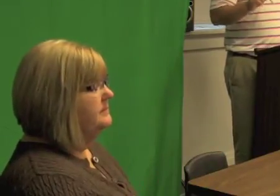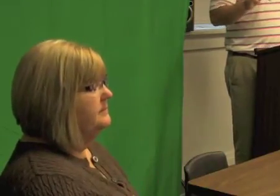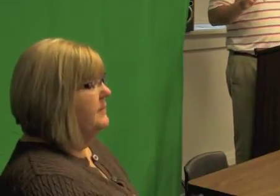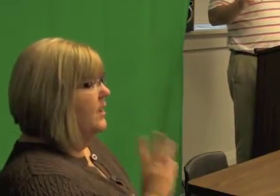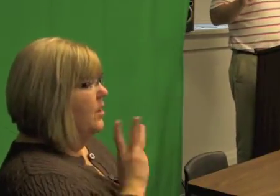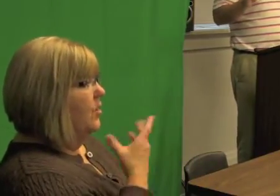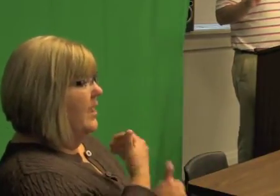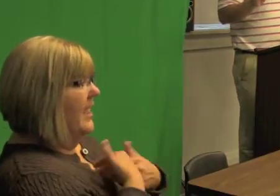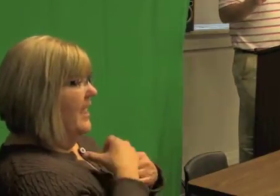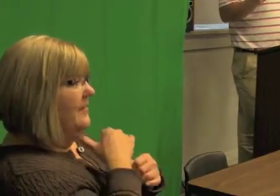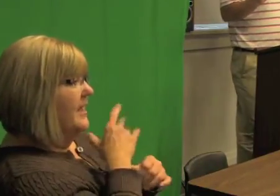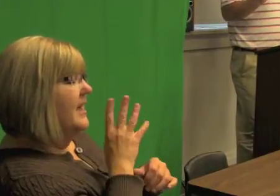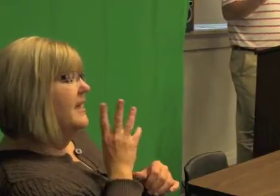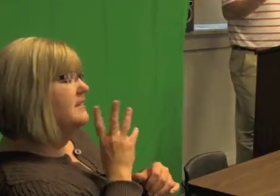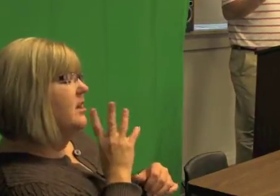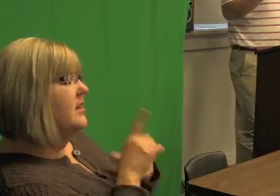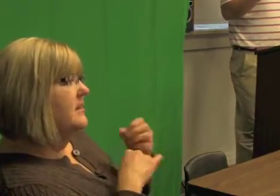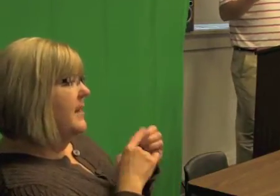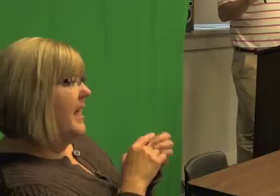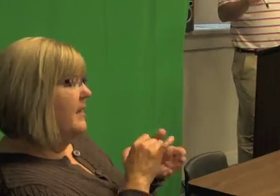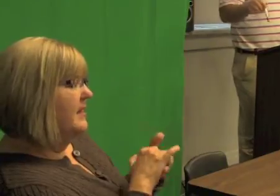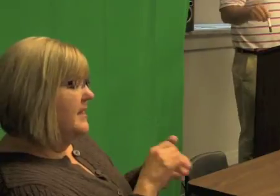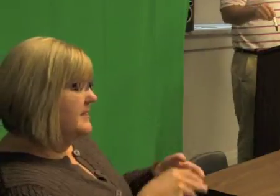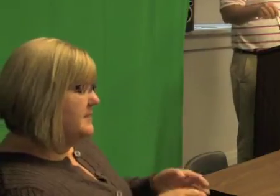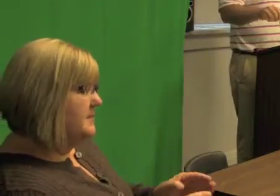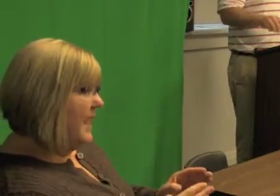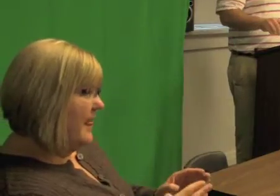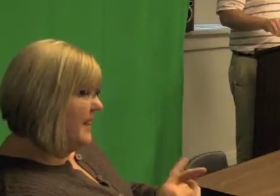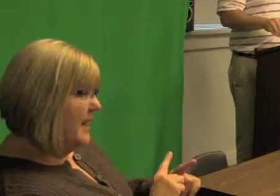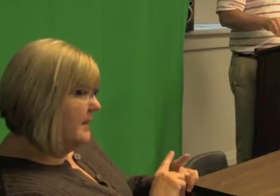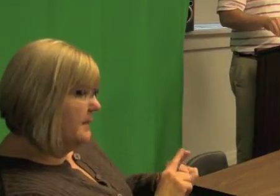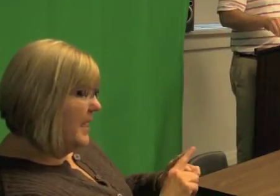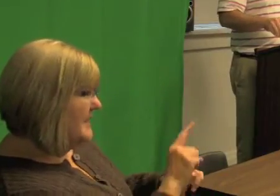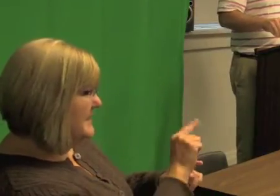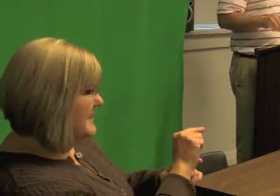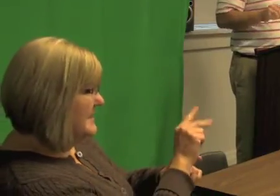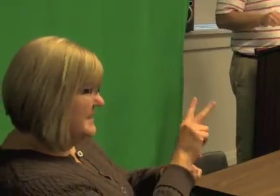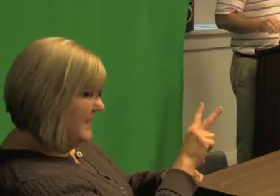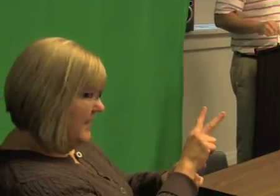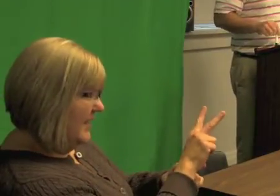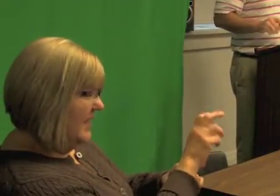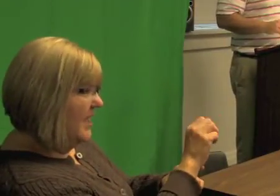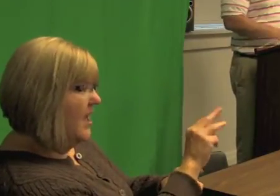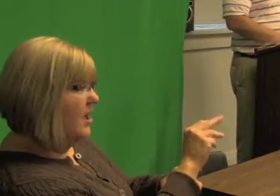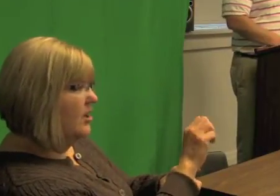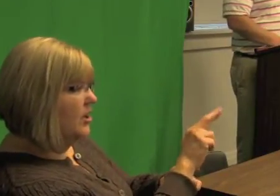We haven't talked about this method, but what would TV commercials,